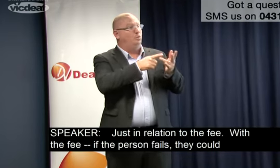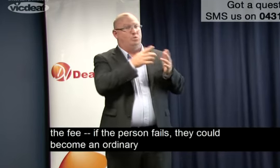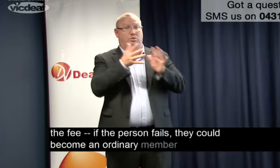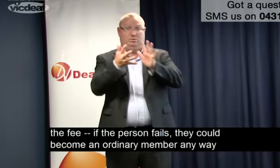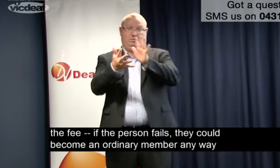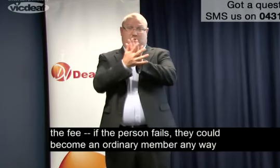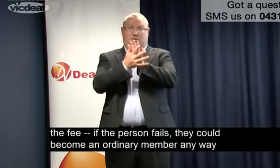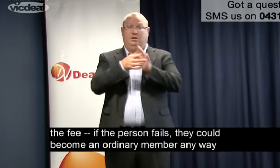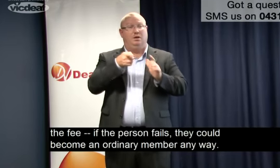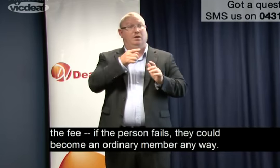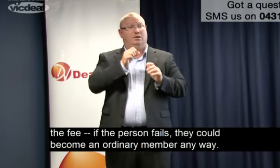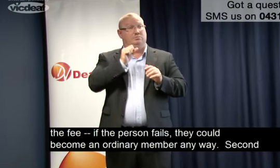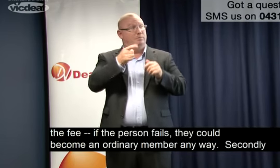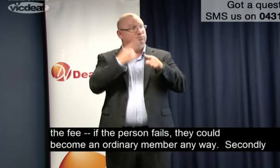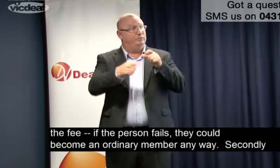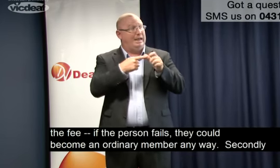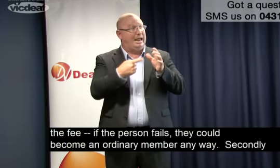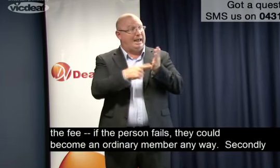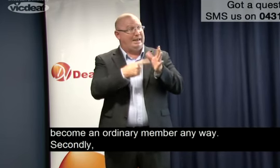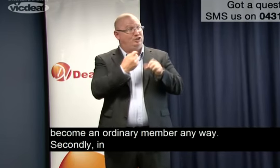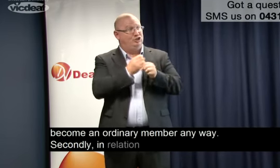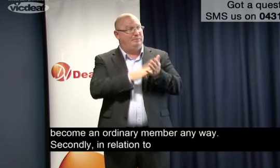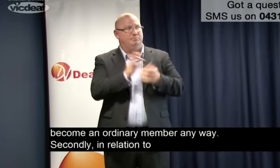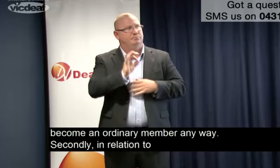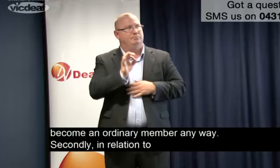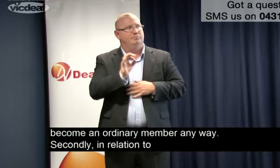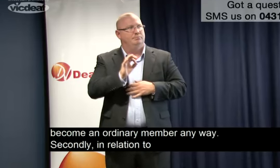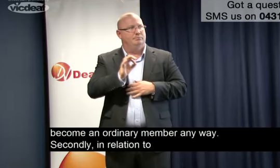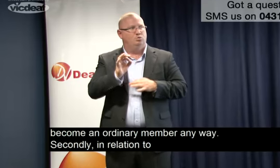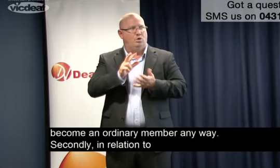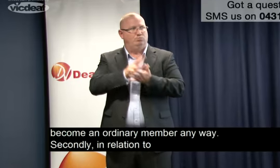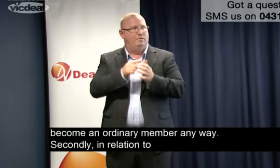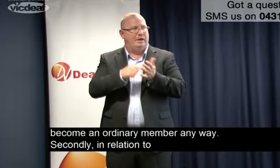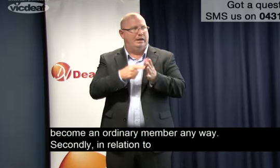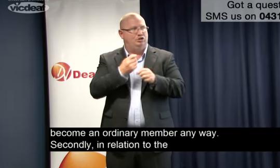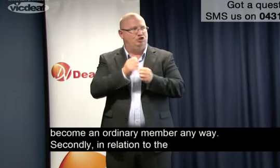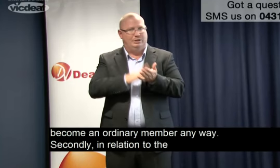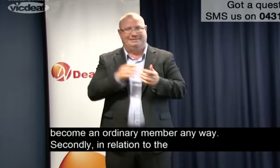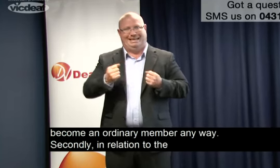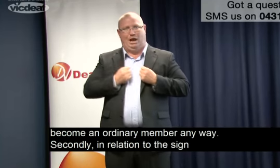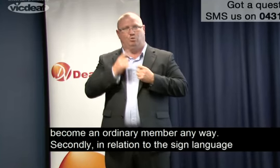Secondly, in relation to the sign language symbol, it wasn't approved at the AGM. That's not